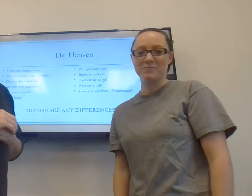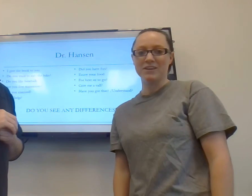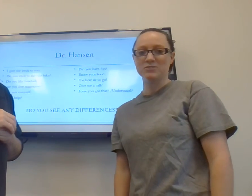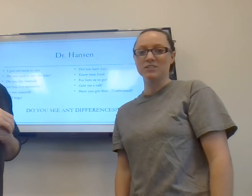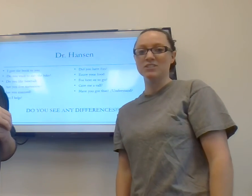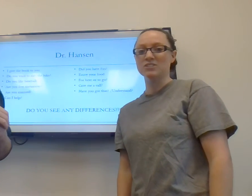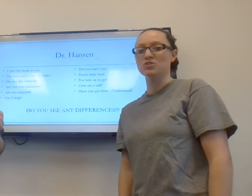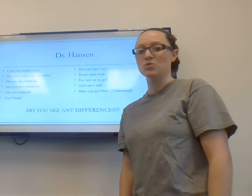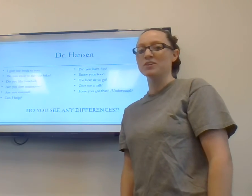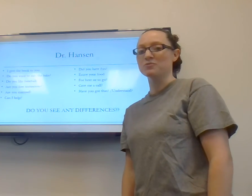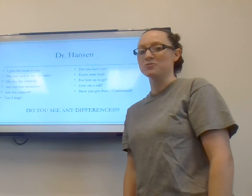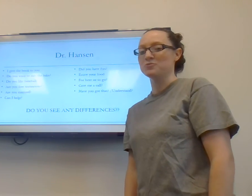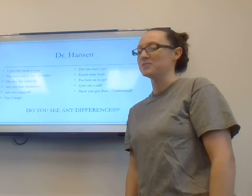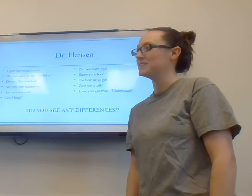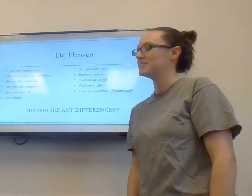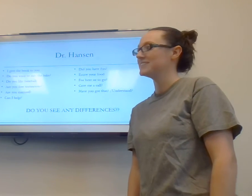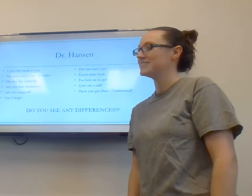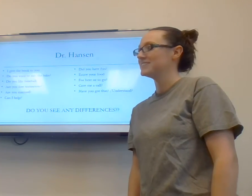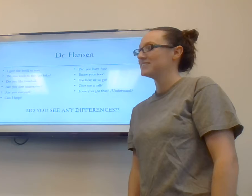next one is enjoy your food.